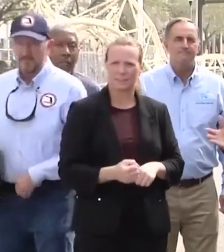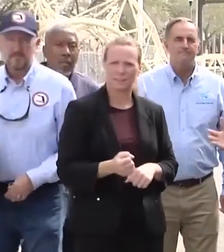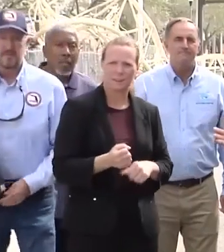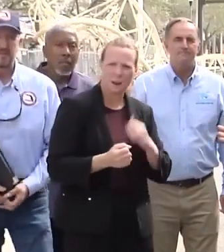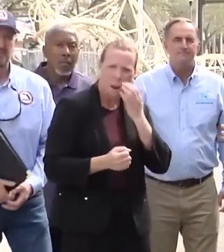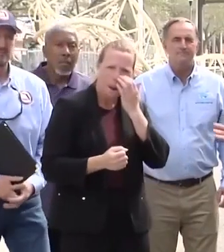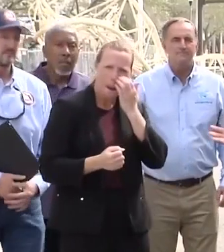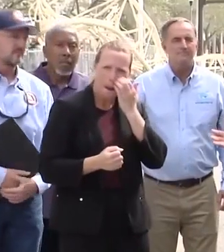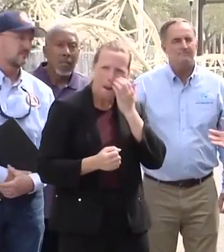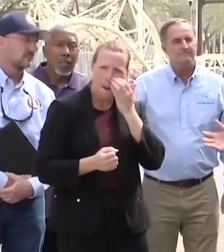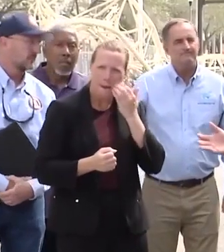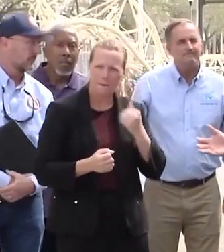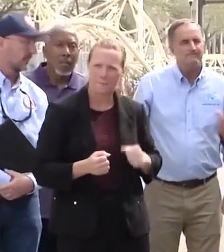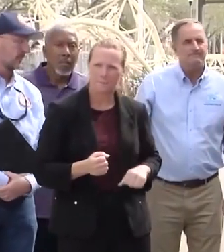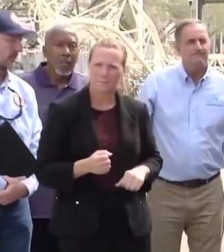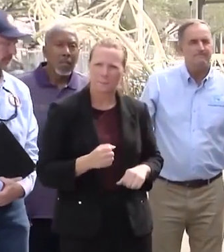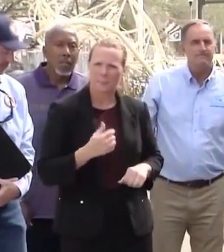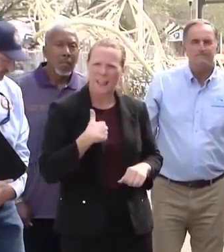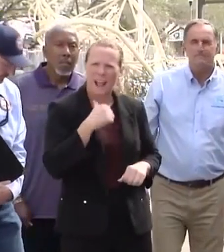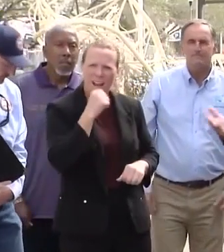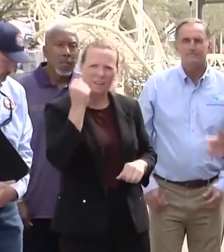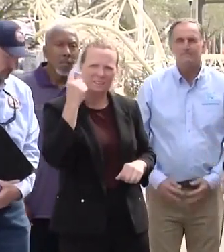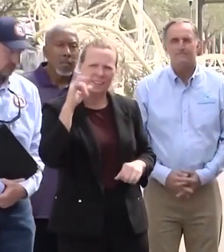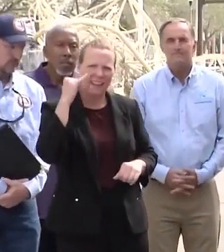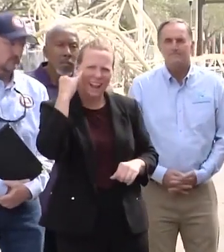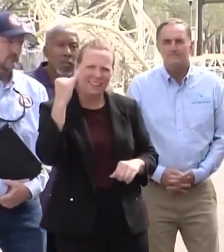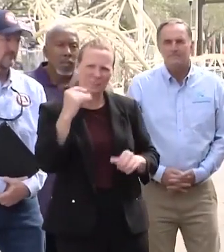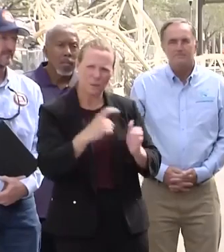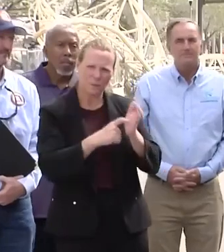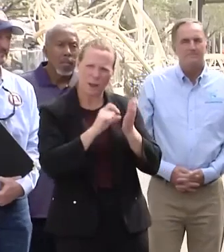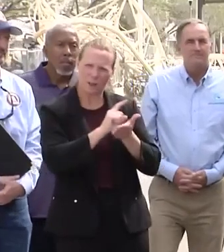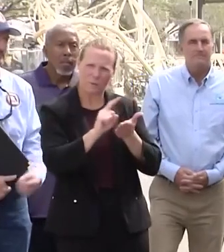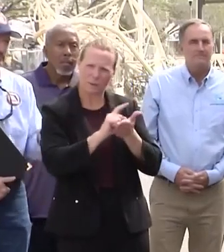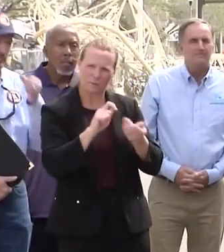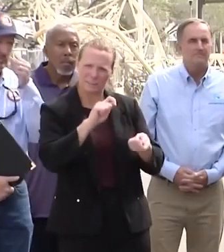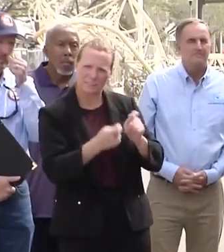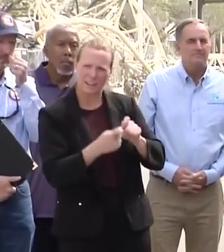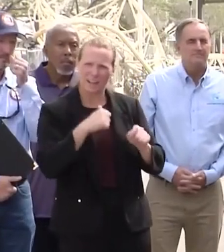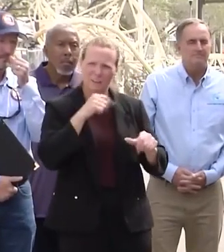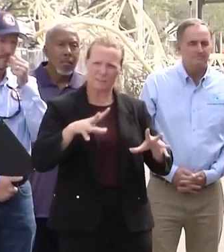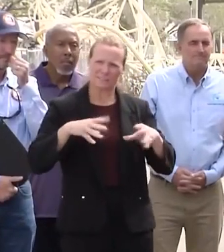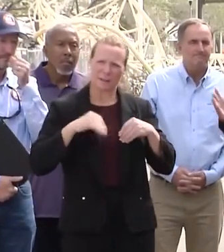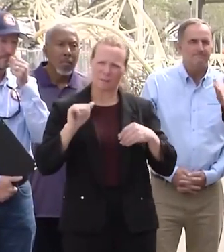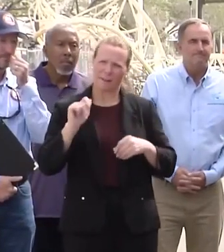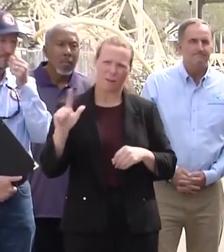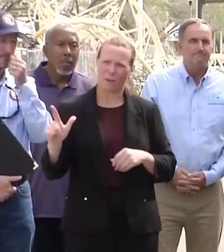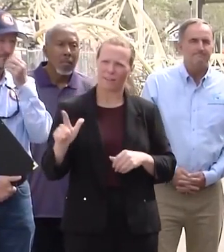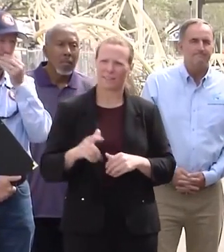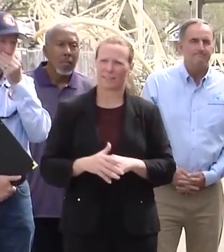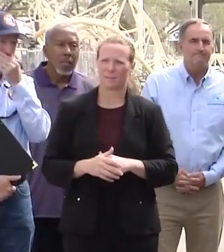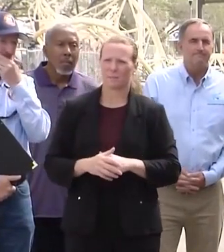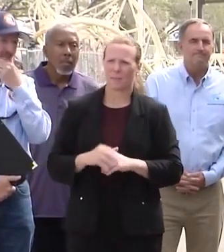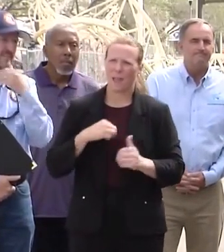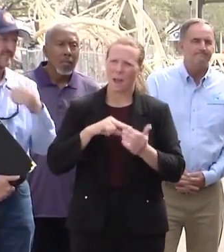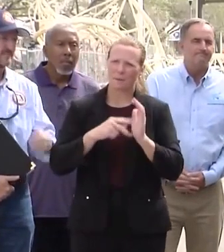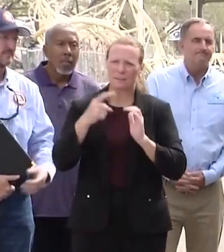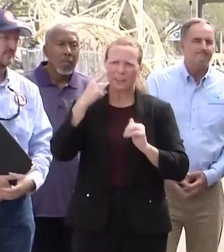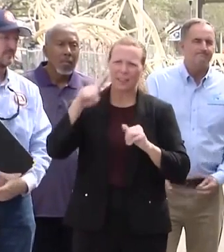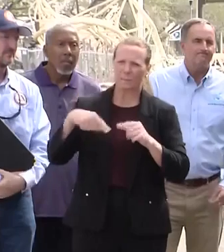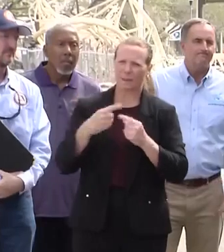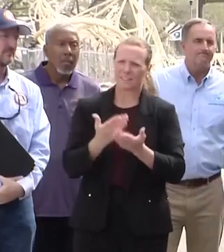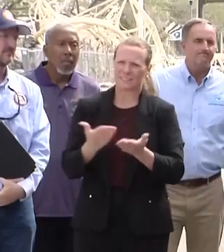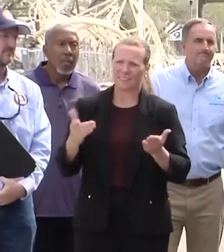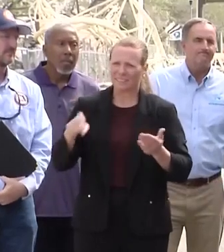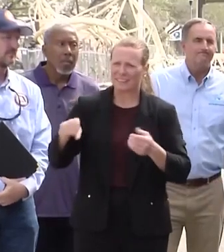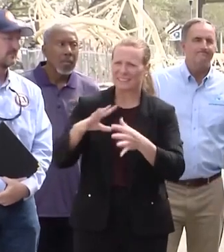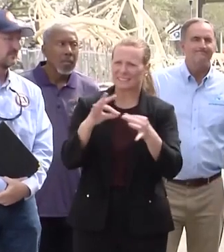And I don't buy this idea it takes weeks to mitigate. I don't accept that at all. I mean, just think about the stuff that they said.